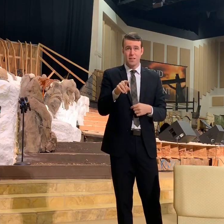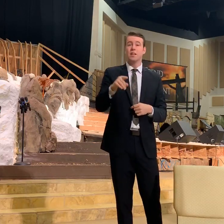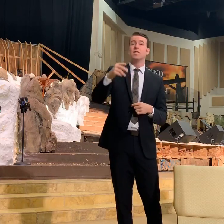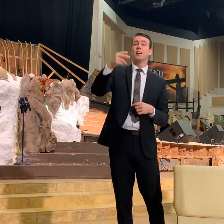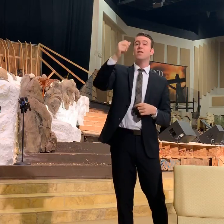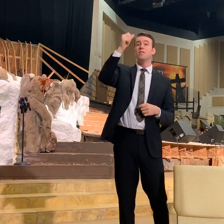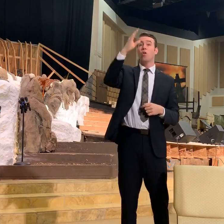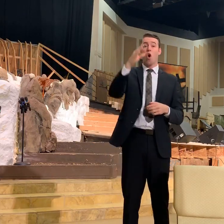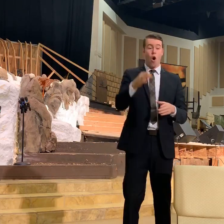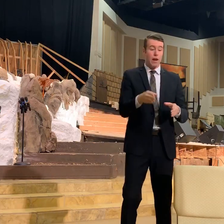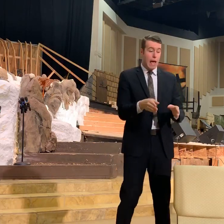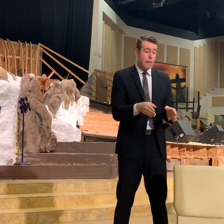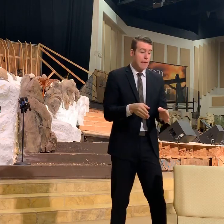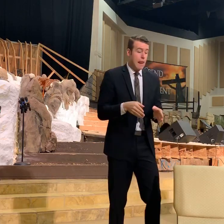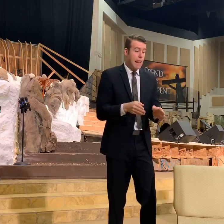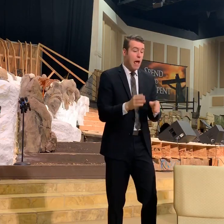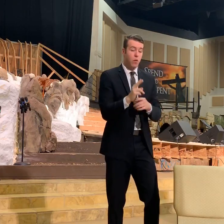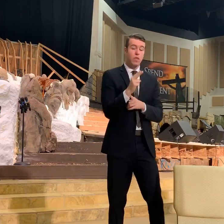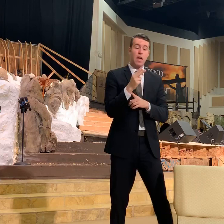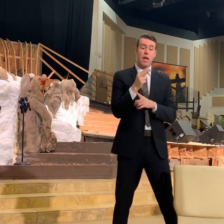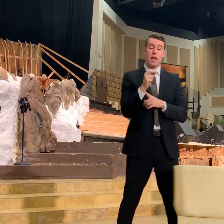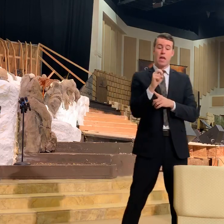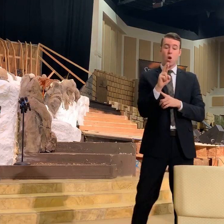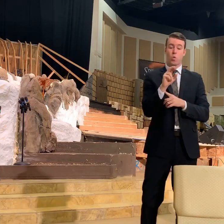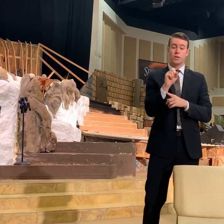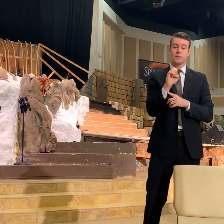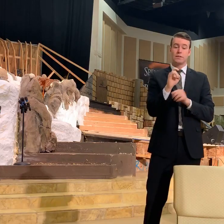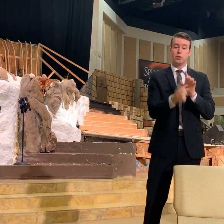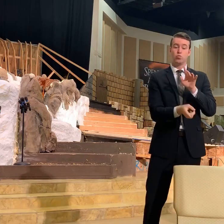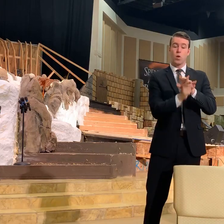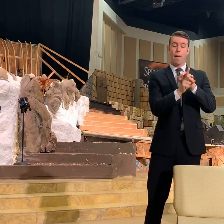God allows heresies to come.